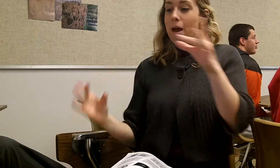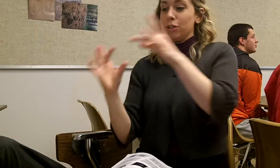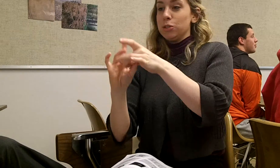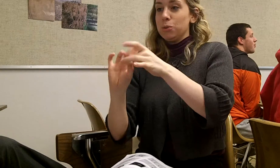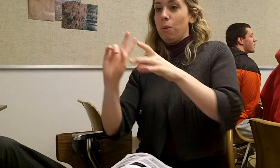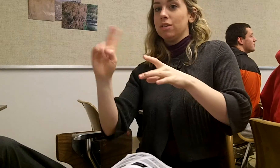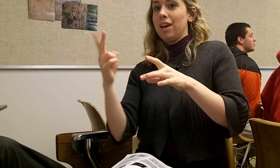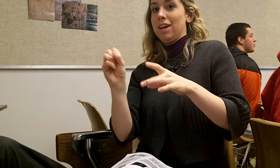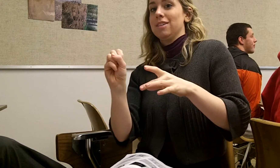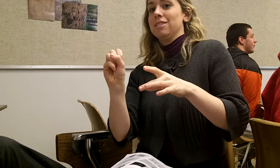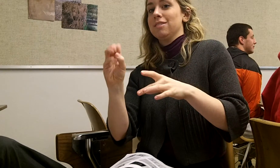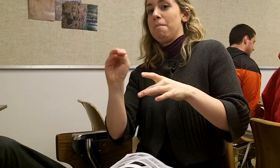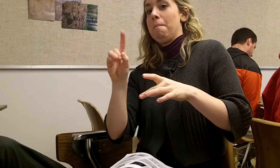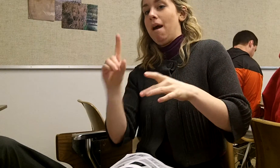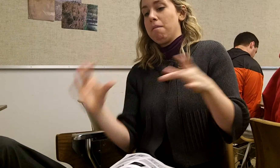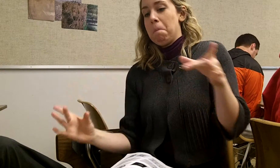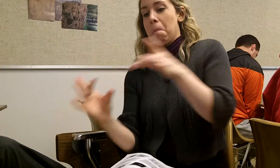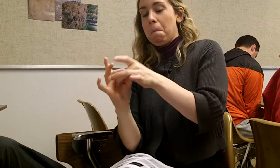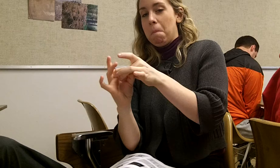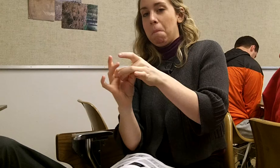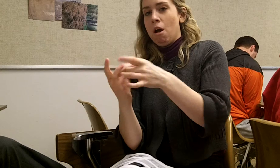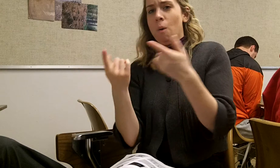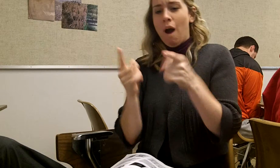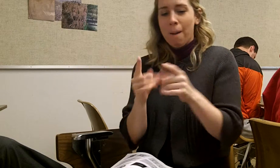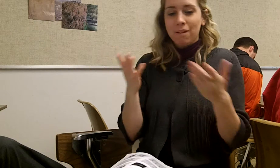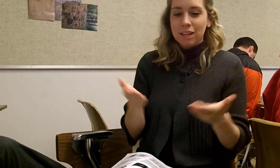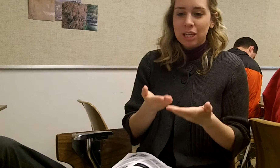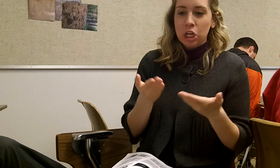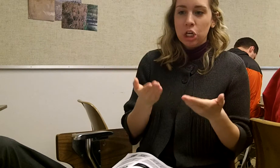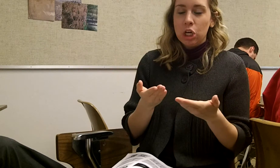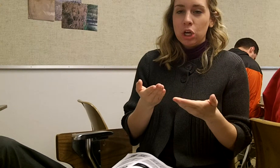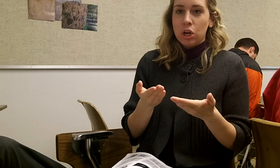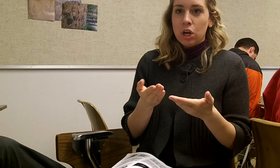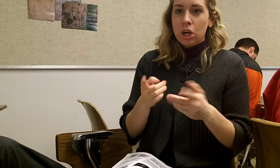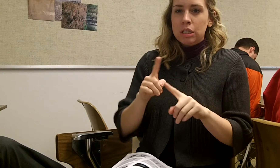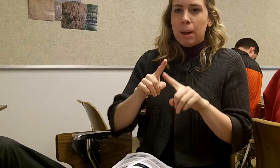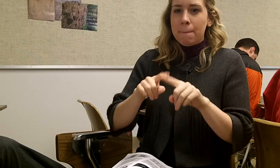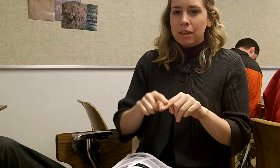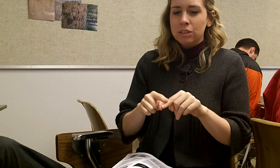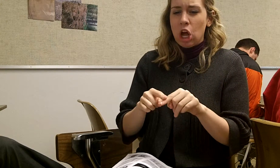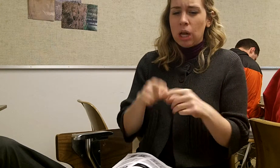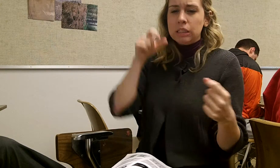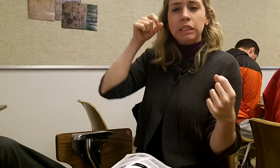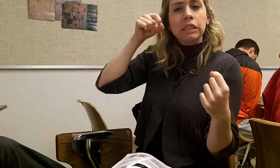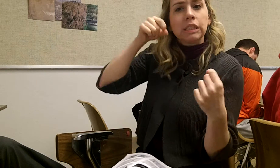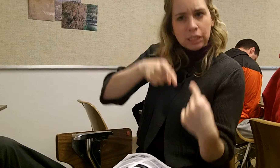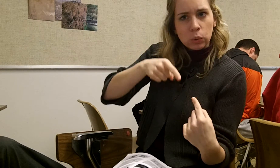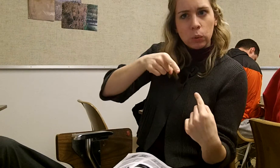which just sounds weird. But what's happening here is depending on exactly what the signal is. So in this part,